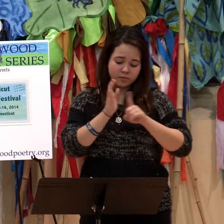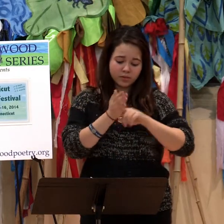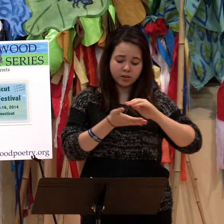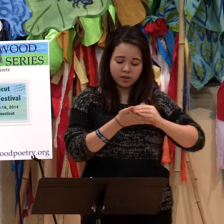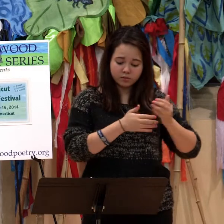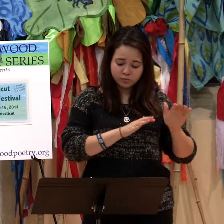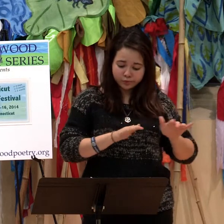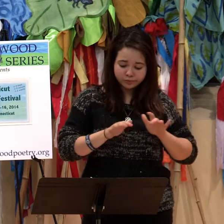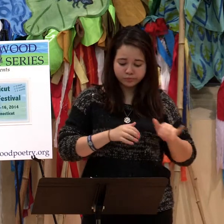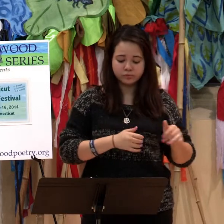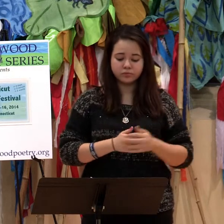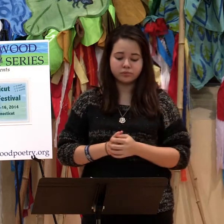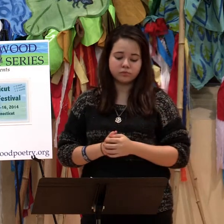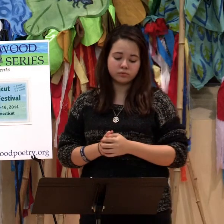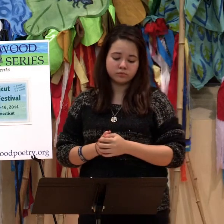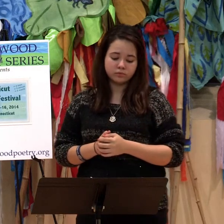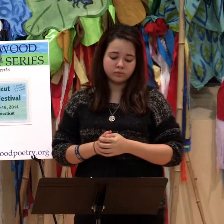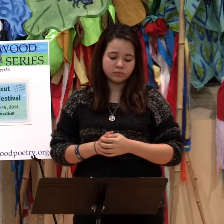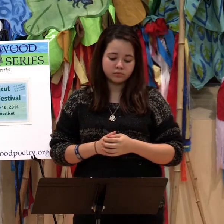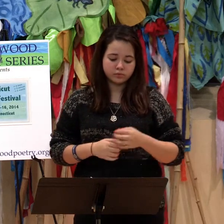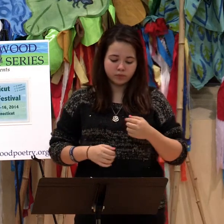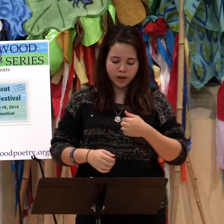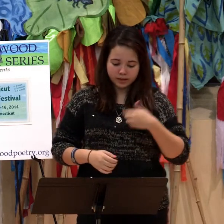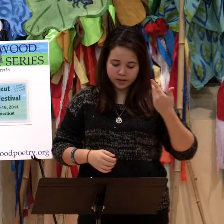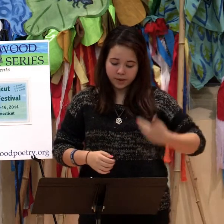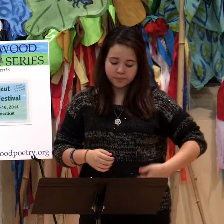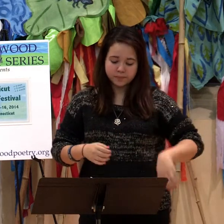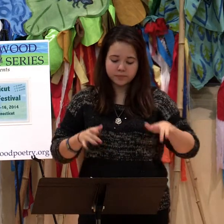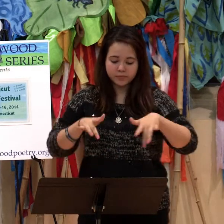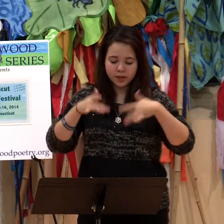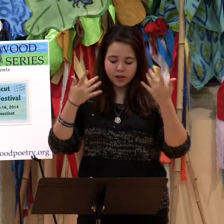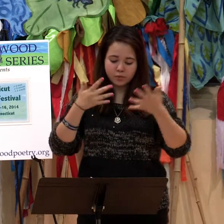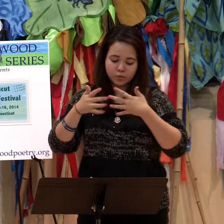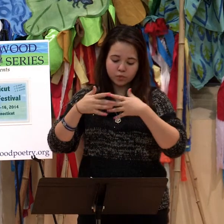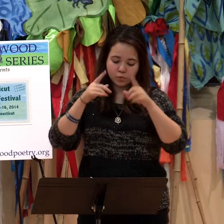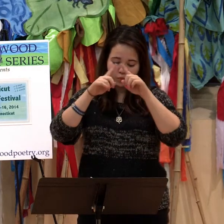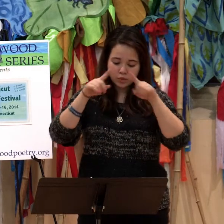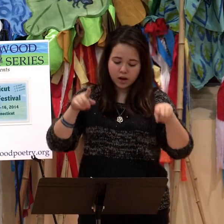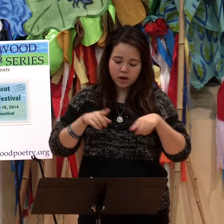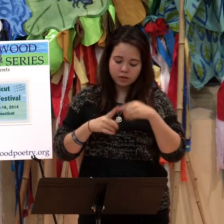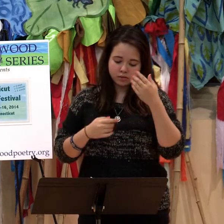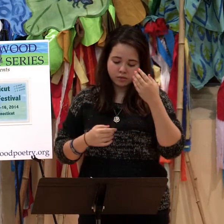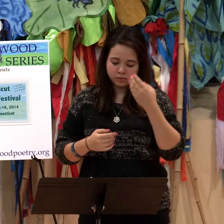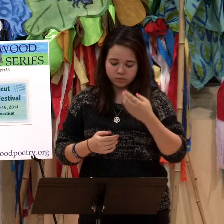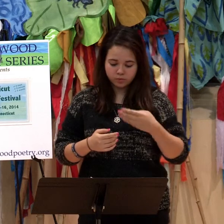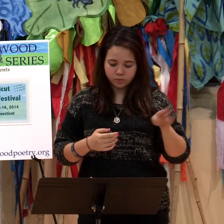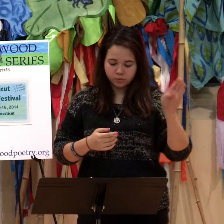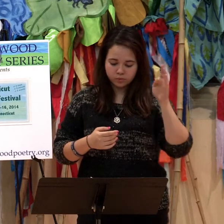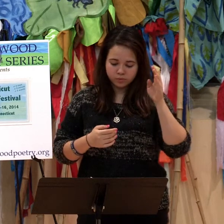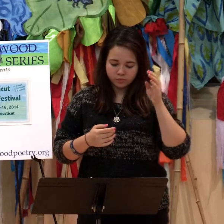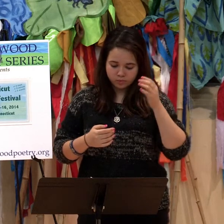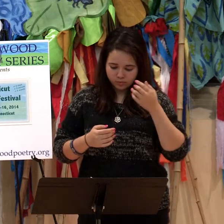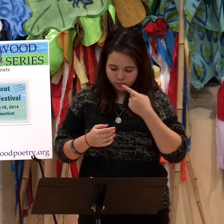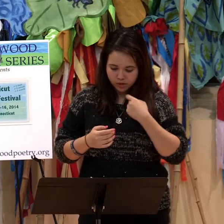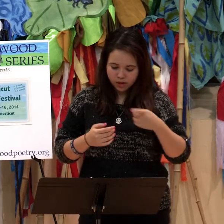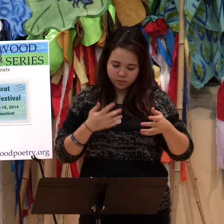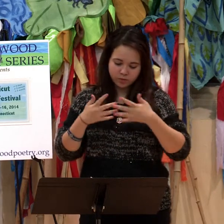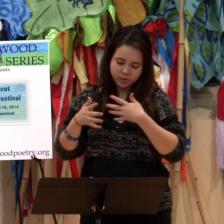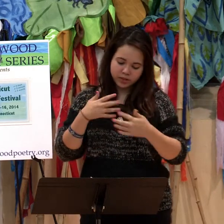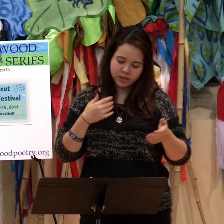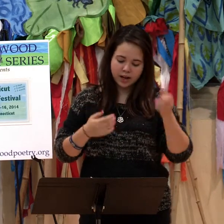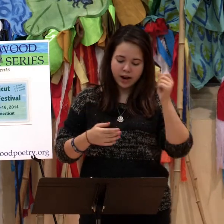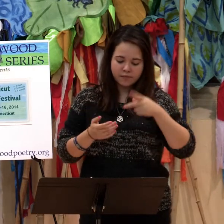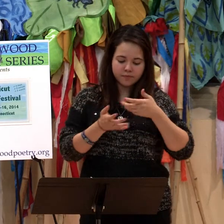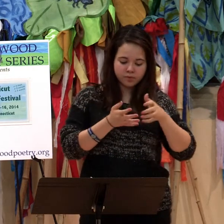I am from a red fire alarm from Dell and Apple Mac. I am from the light triangle gray, red,